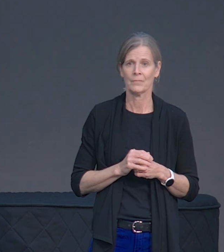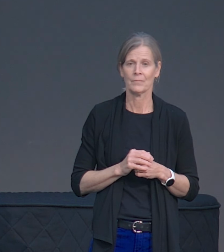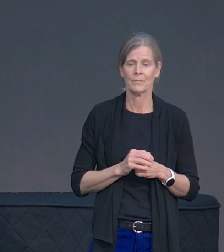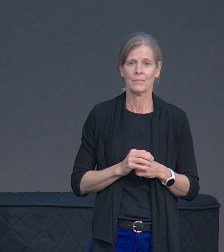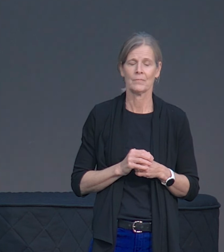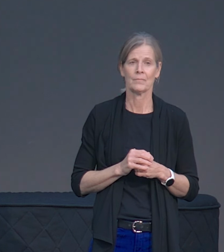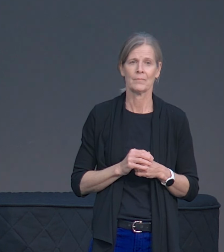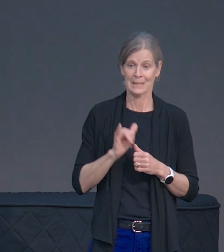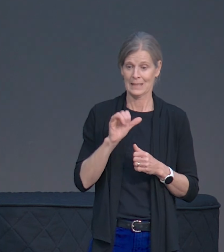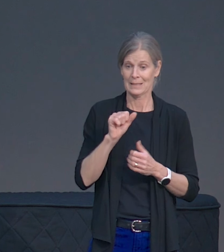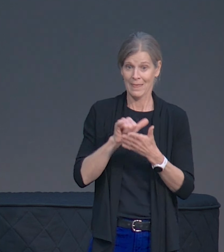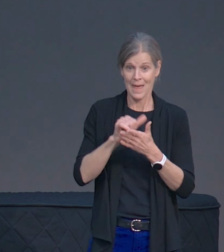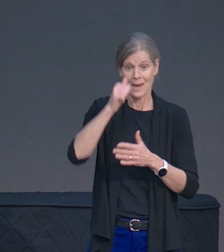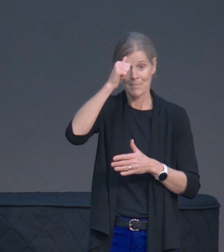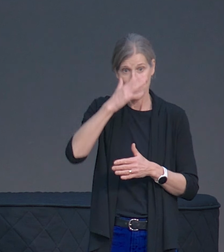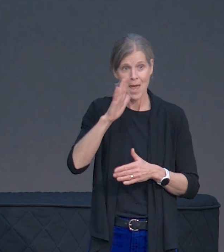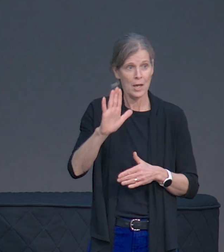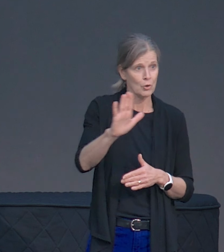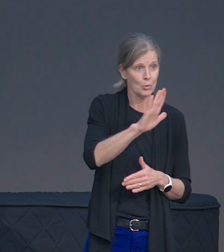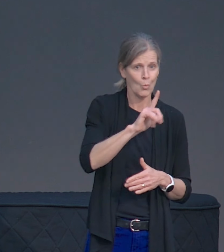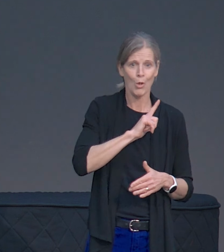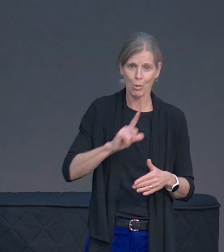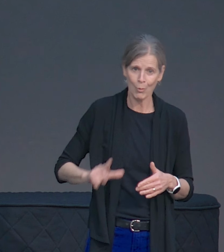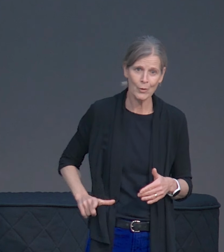Is That Man Your Lord